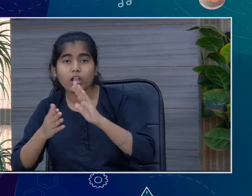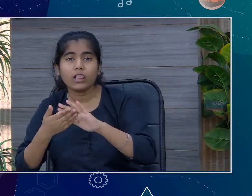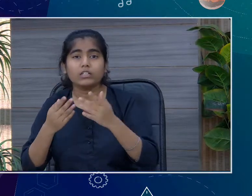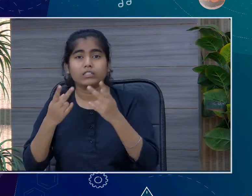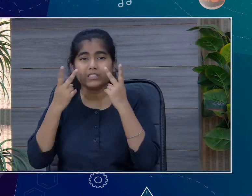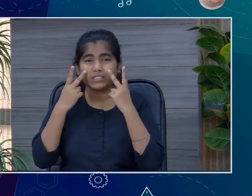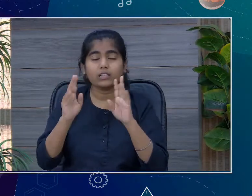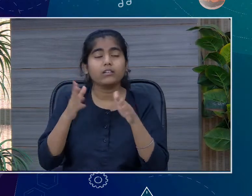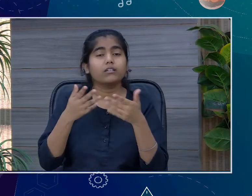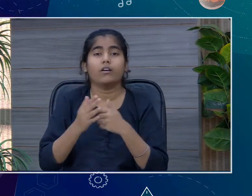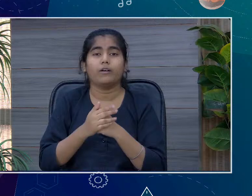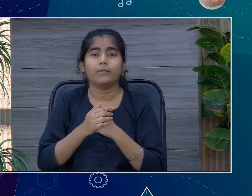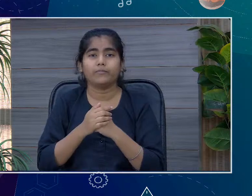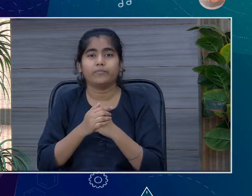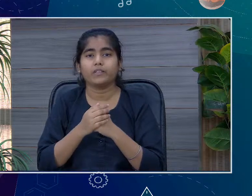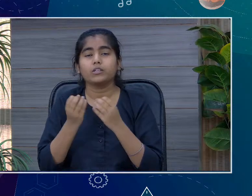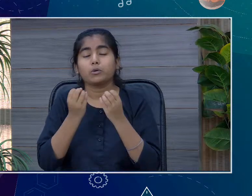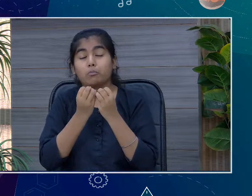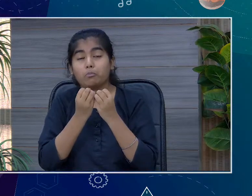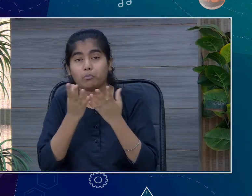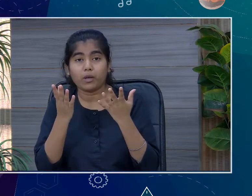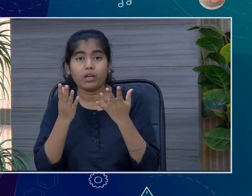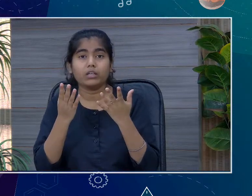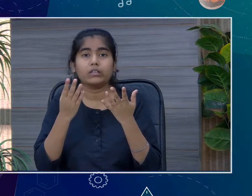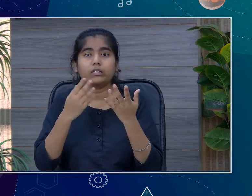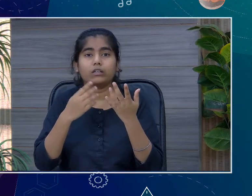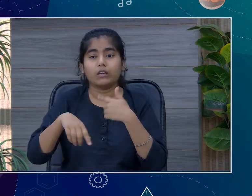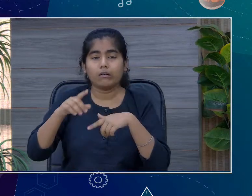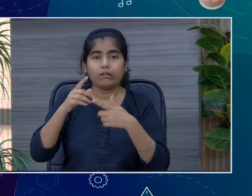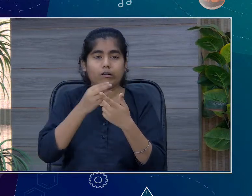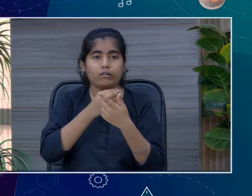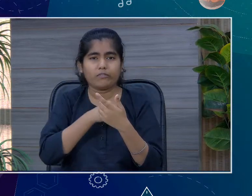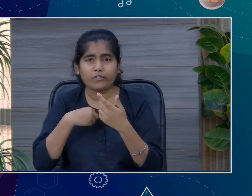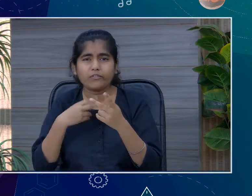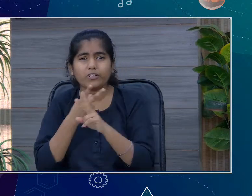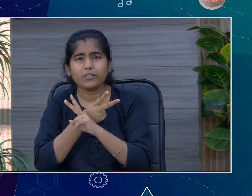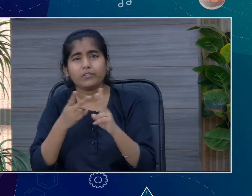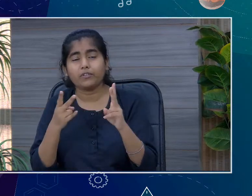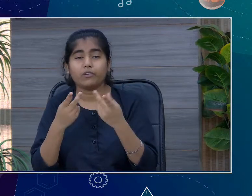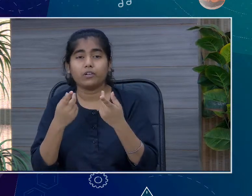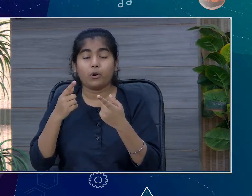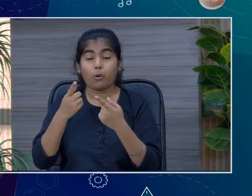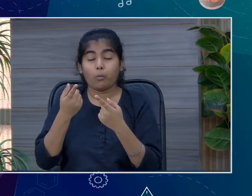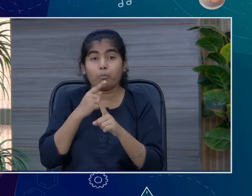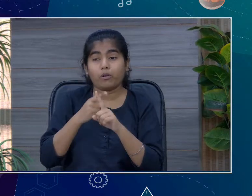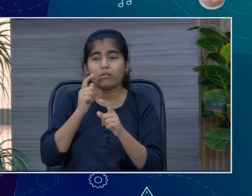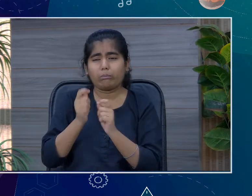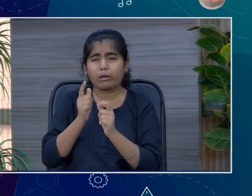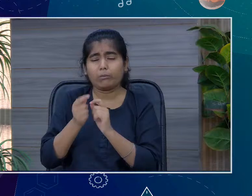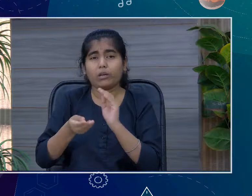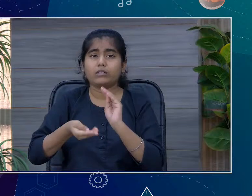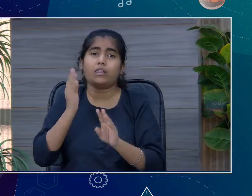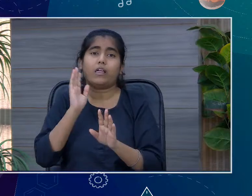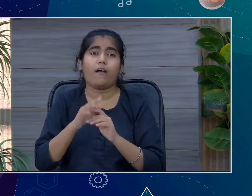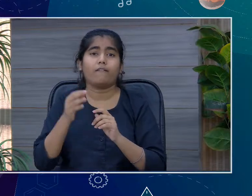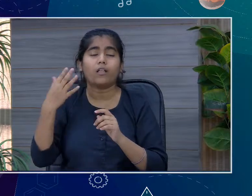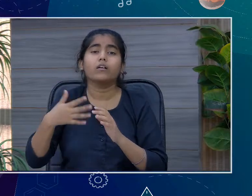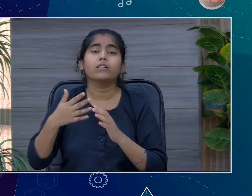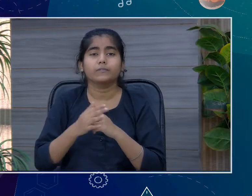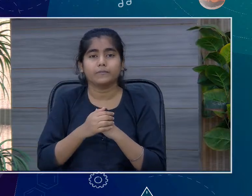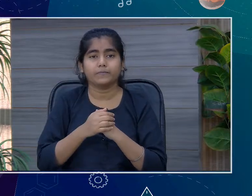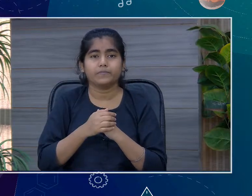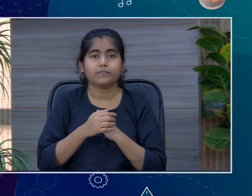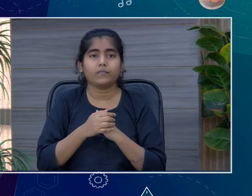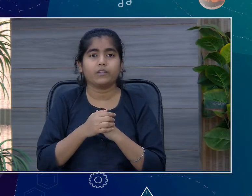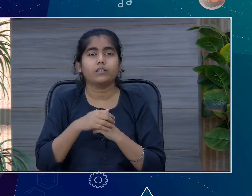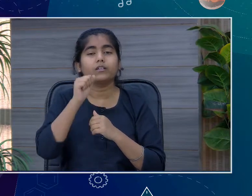that is the most meditative area and the problems are extensive. So if you can brief this once again. Okay.